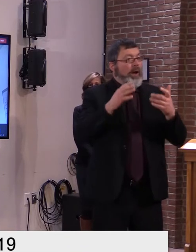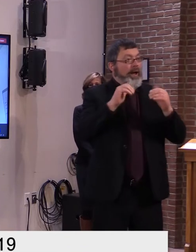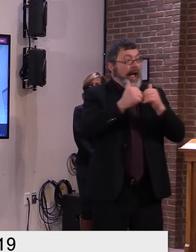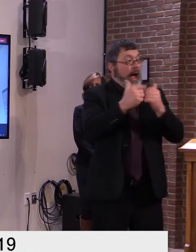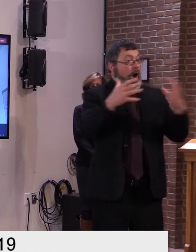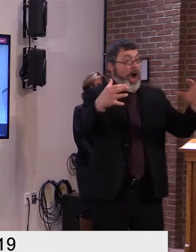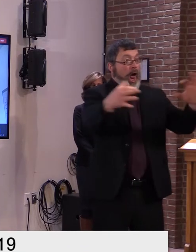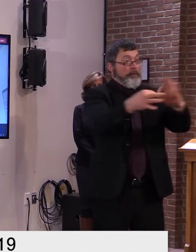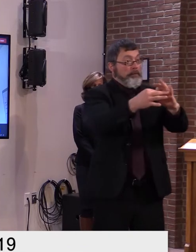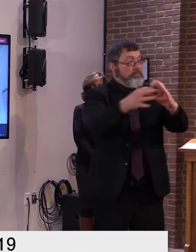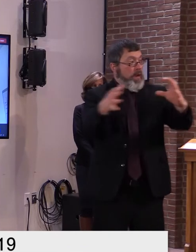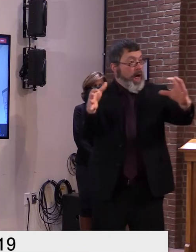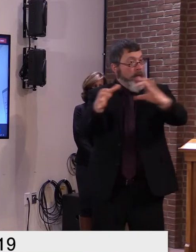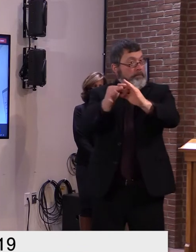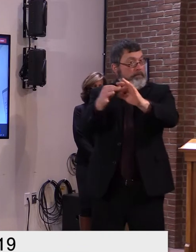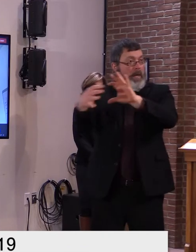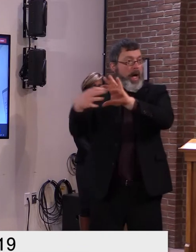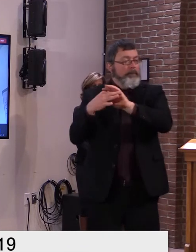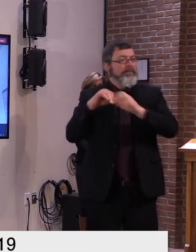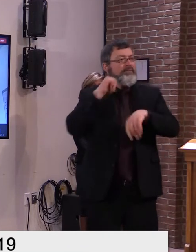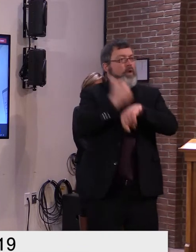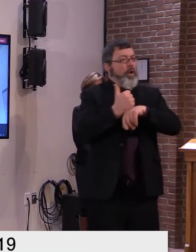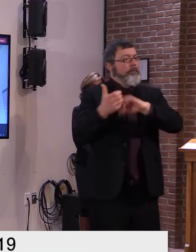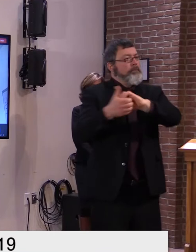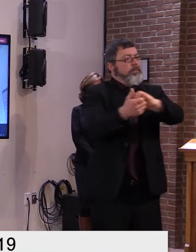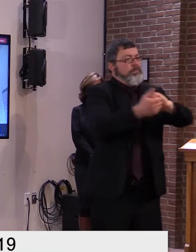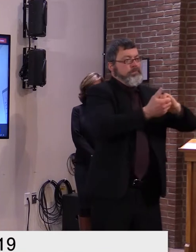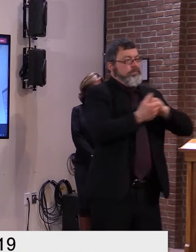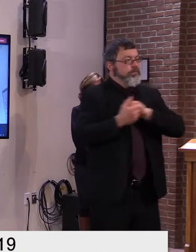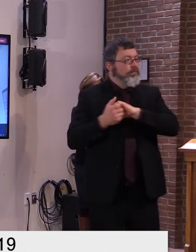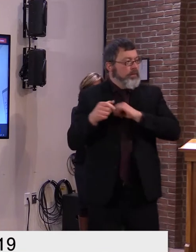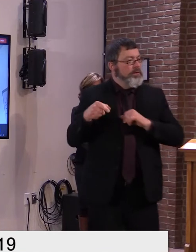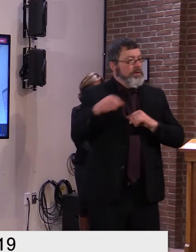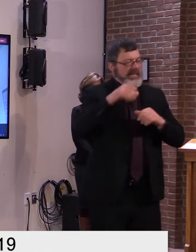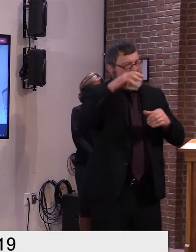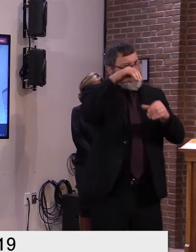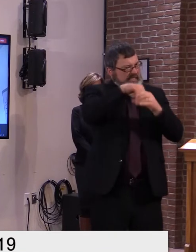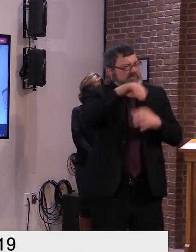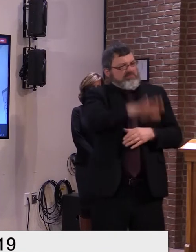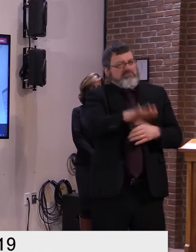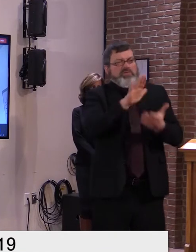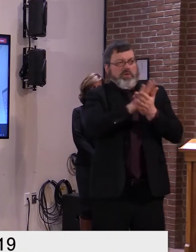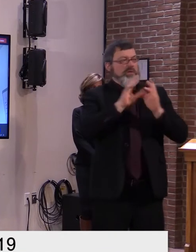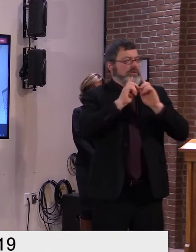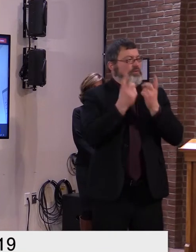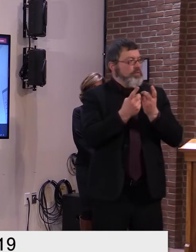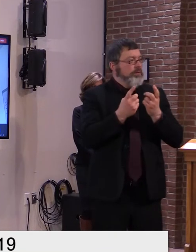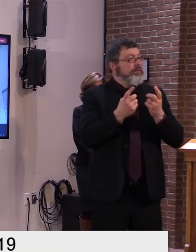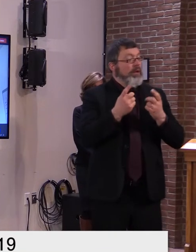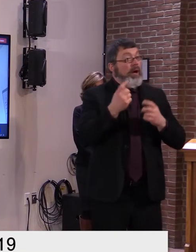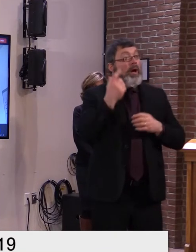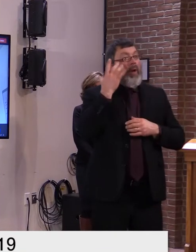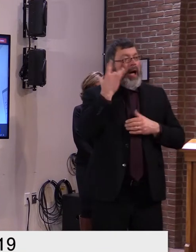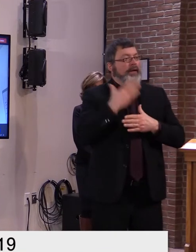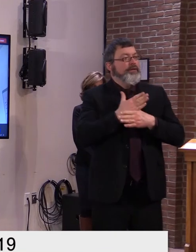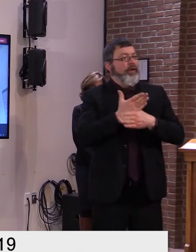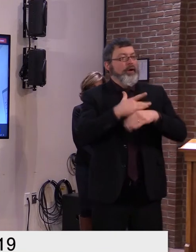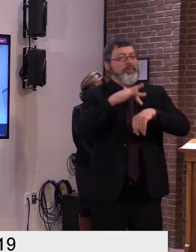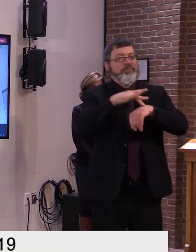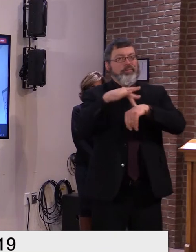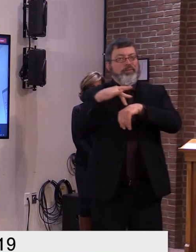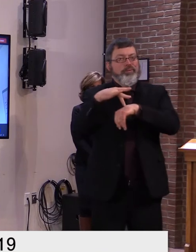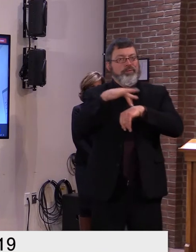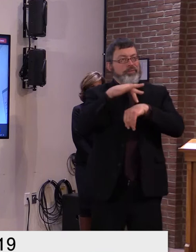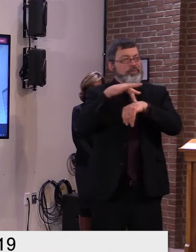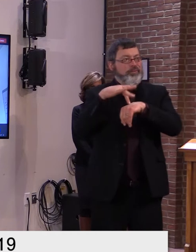ESTs being convened at the school district level instead of the school level. We will be engaging with our various education